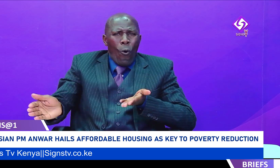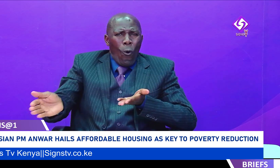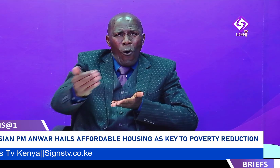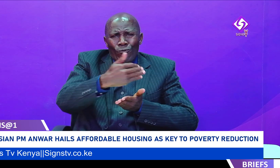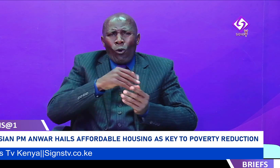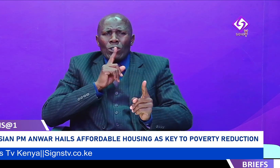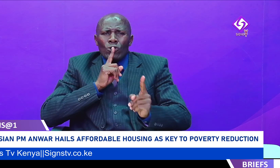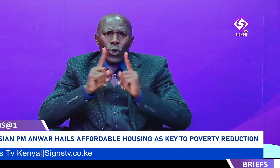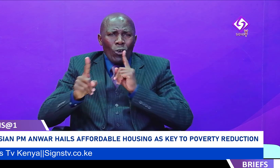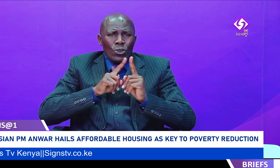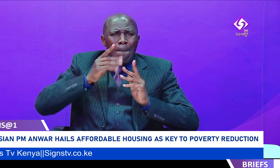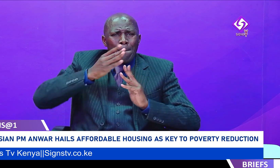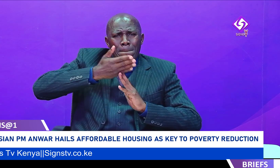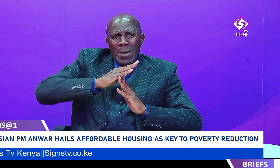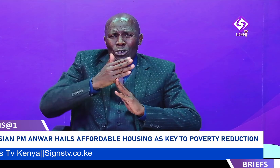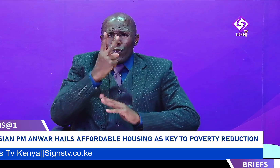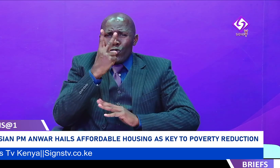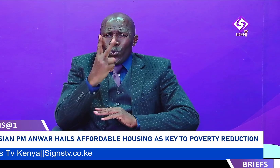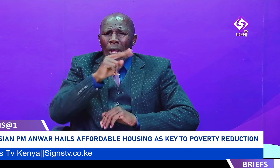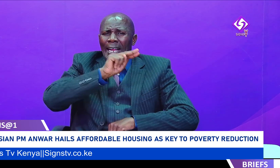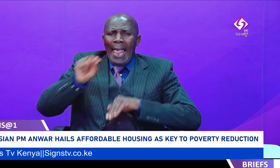culminate in bilateral talks between the two nations,